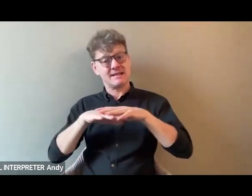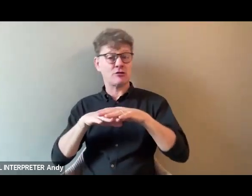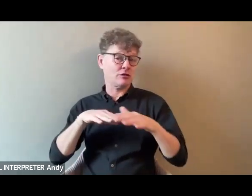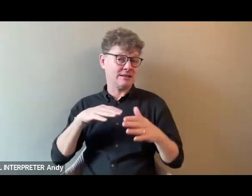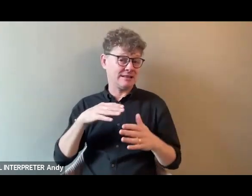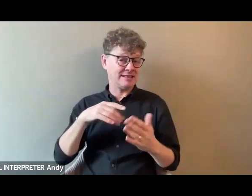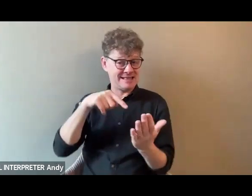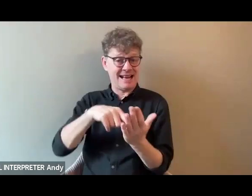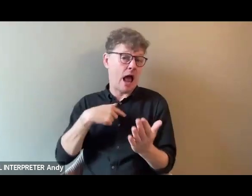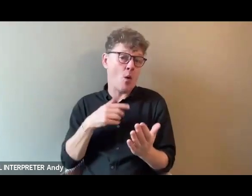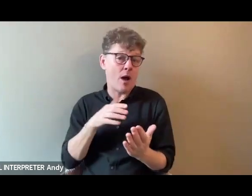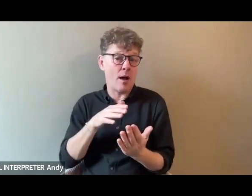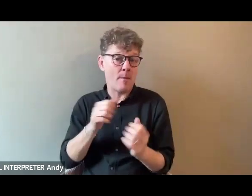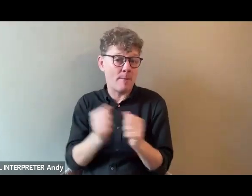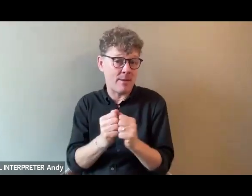we're writing,